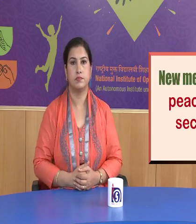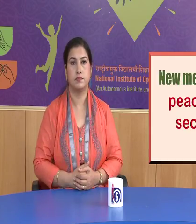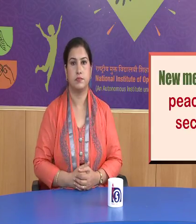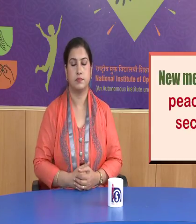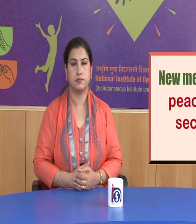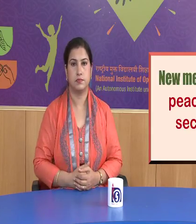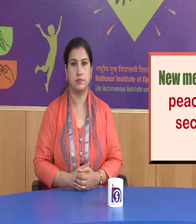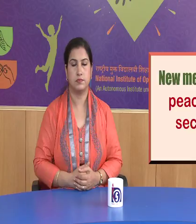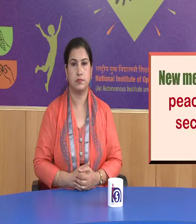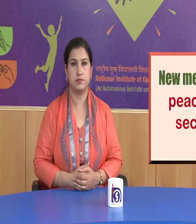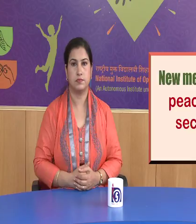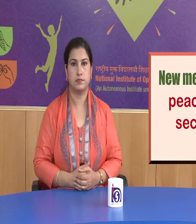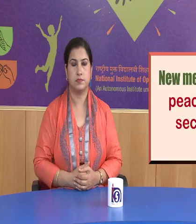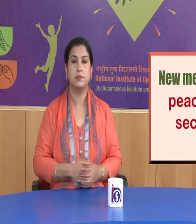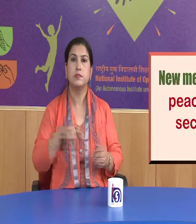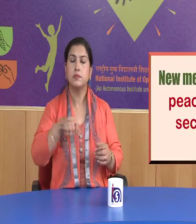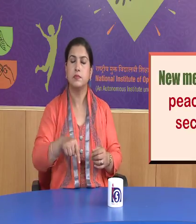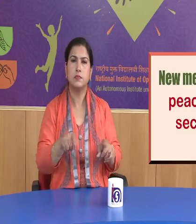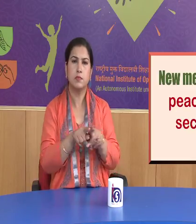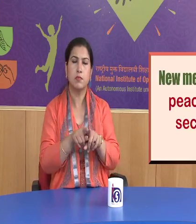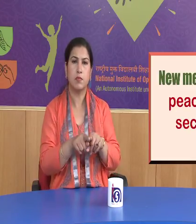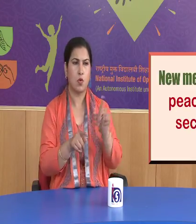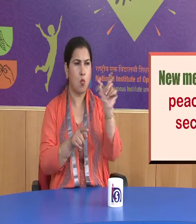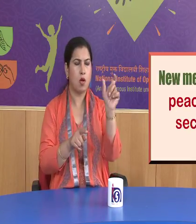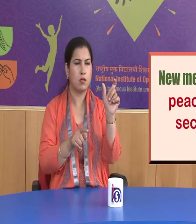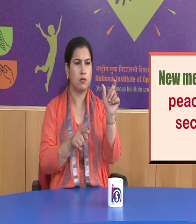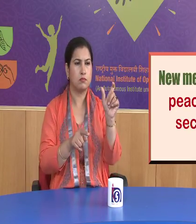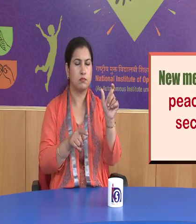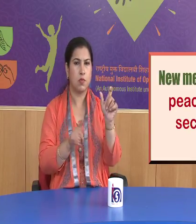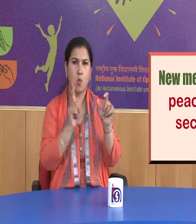Is very wide as it is not only related to military attacks,